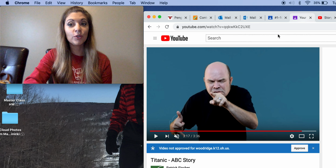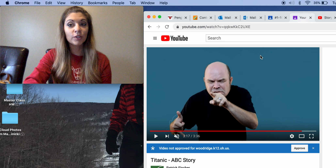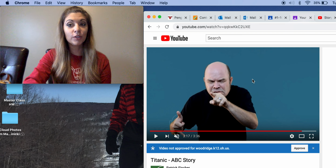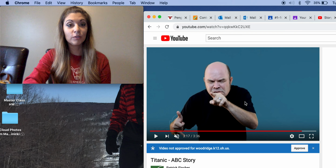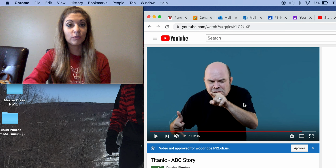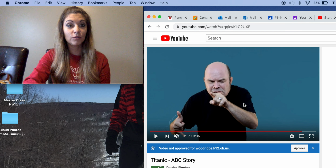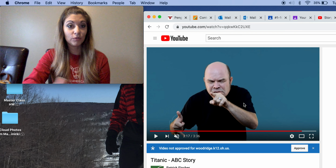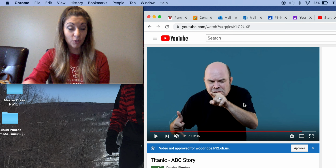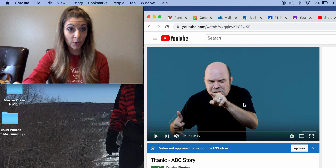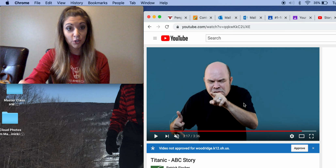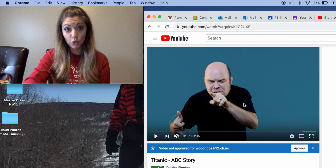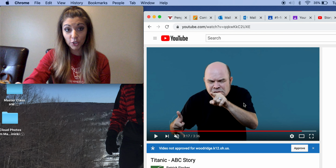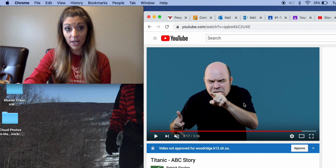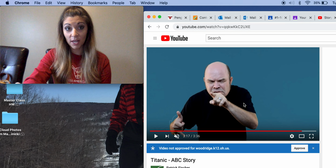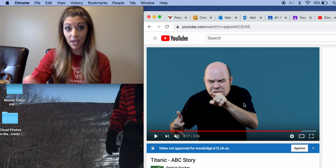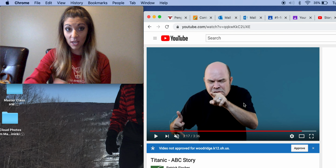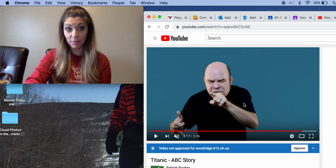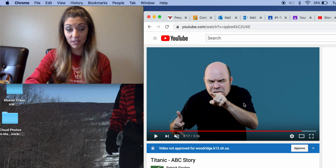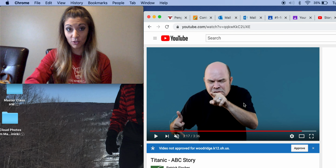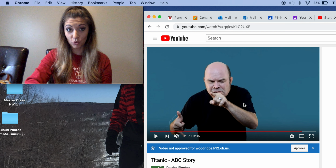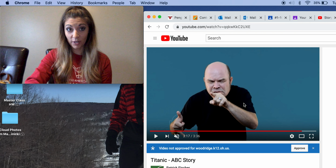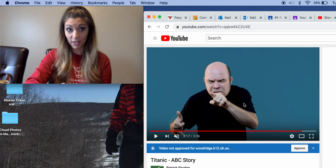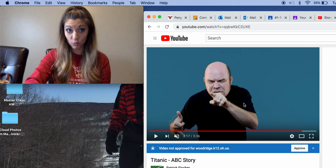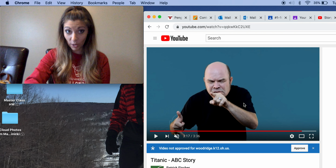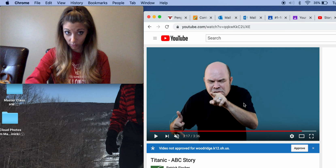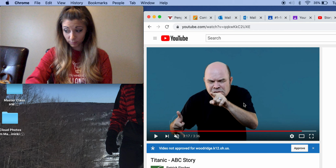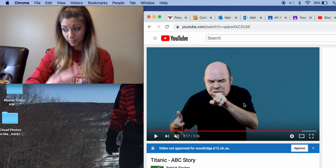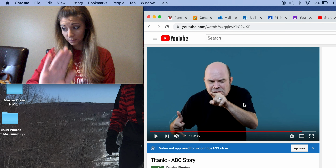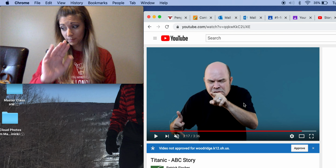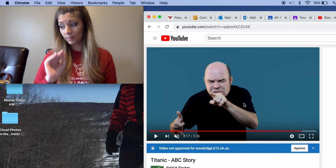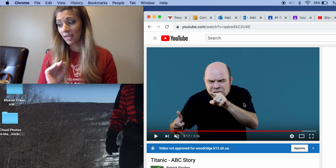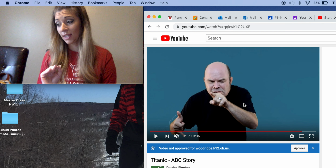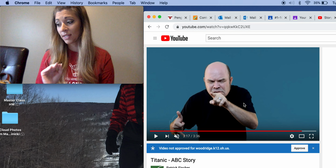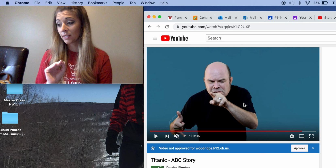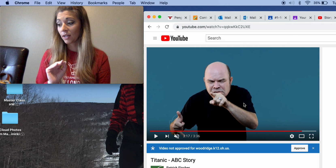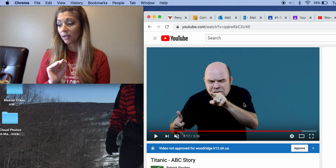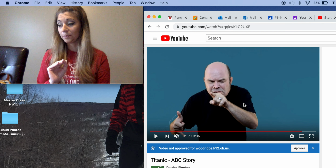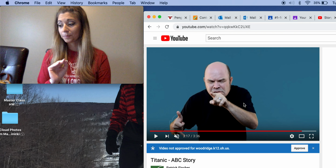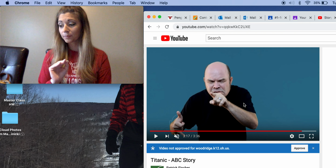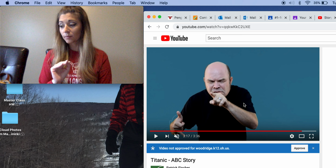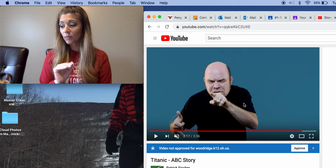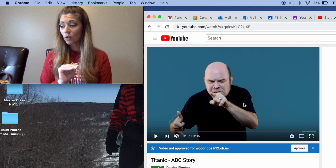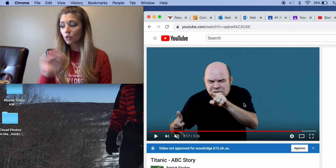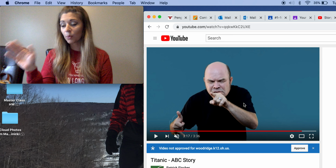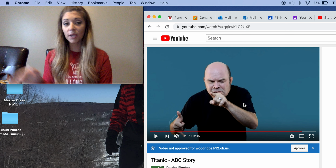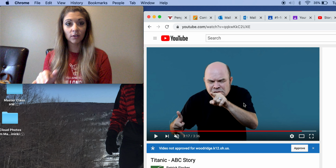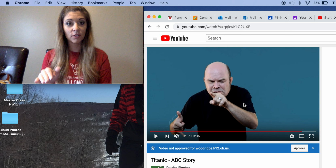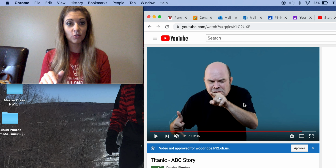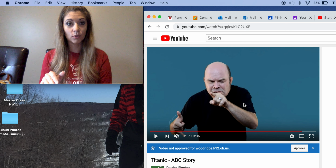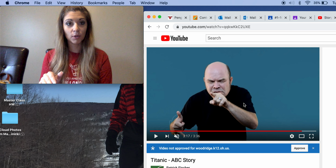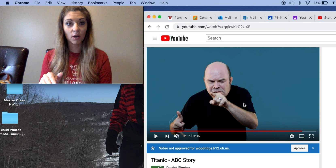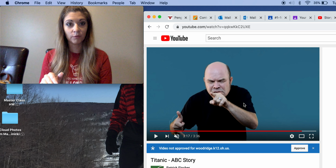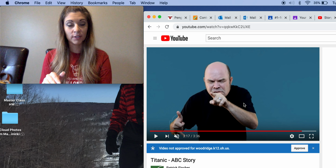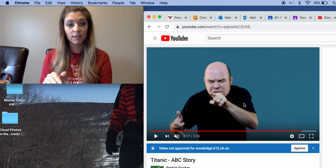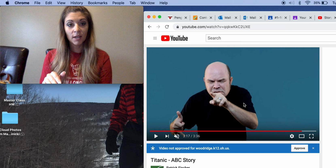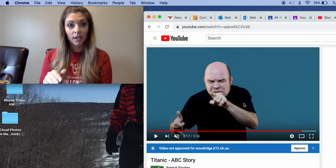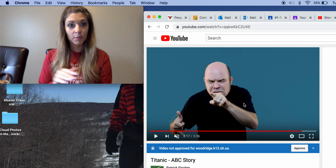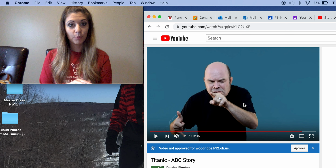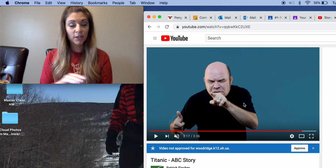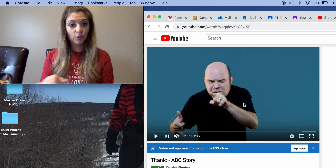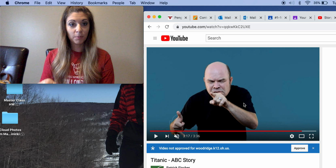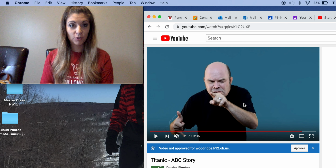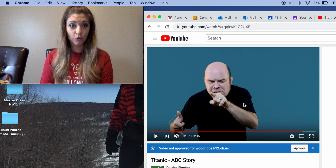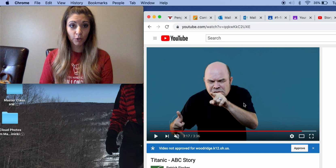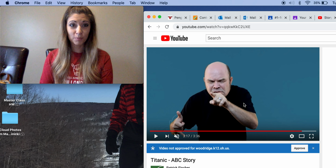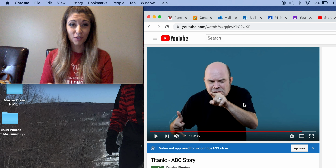So you're going to create an ABC story as well. And so when we get on this Zoom conference, I'm